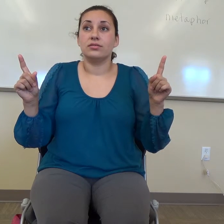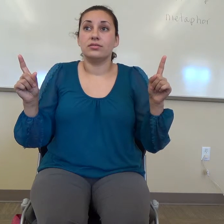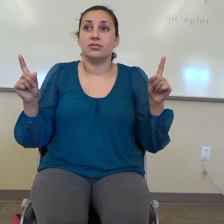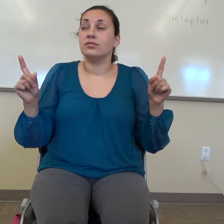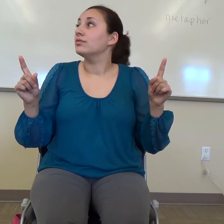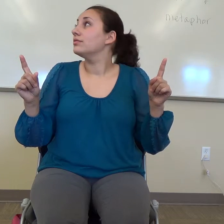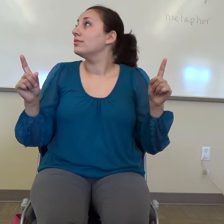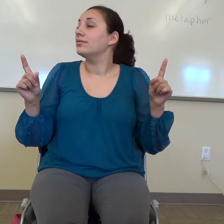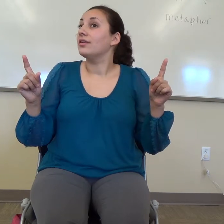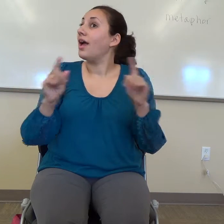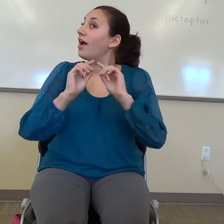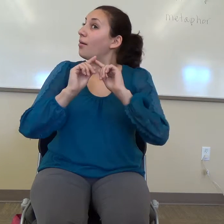transition.